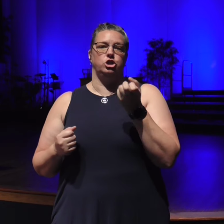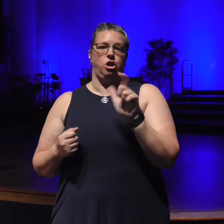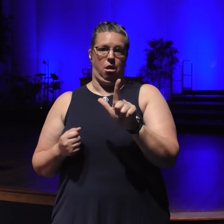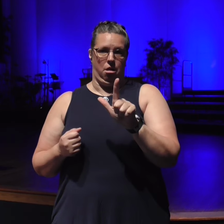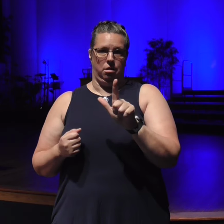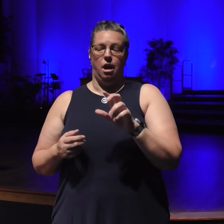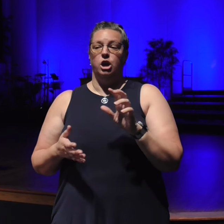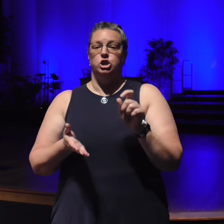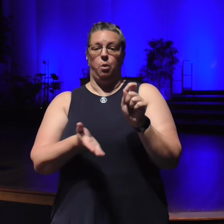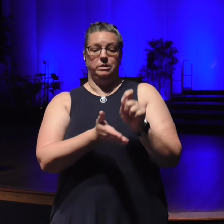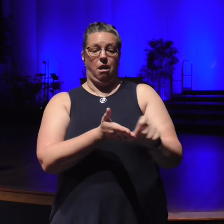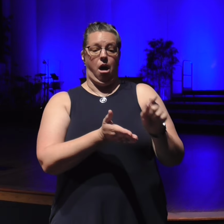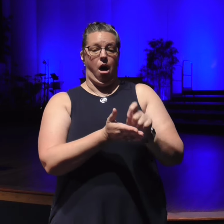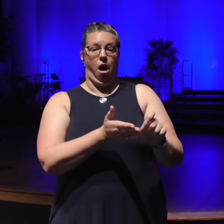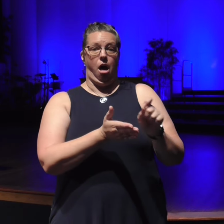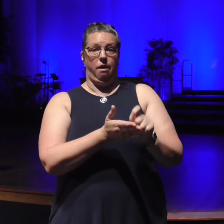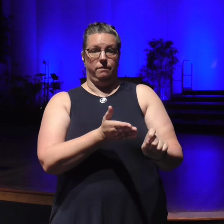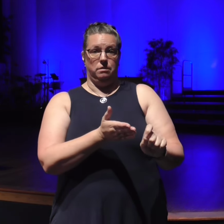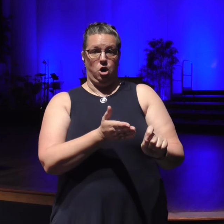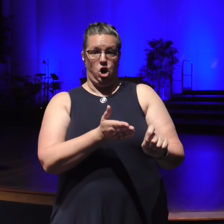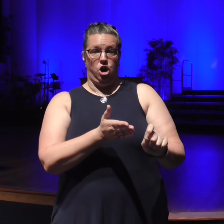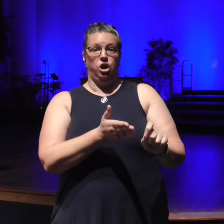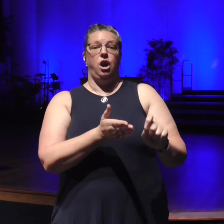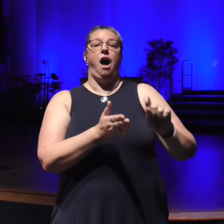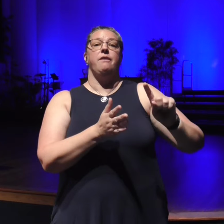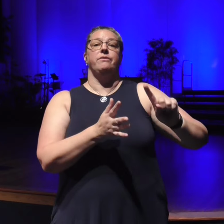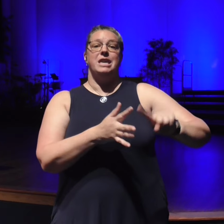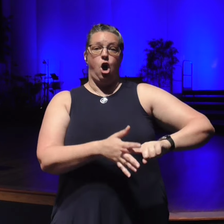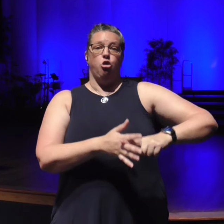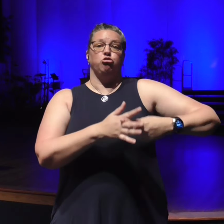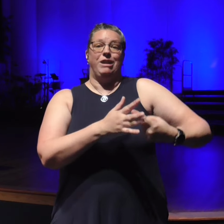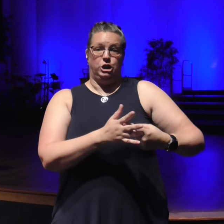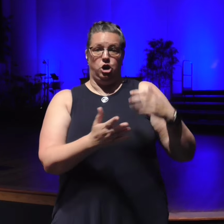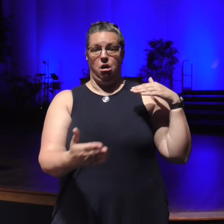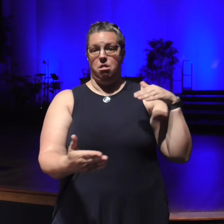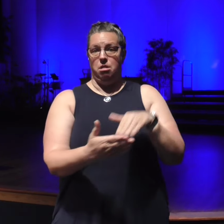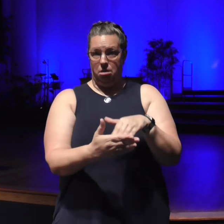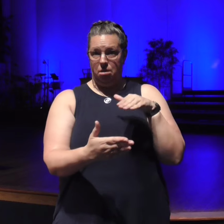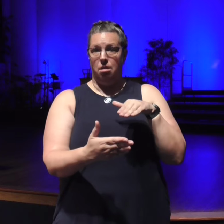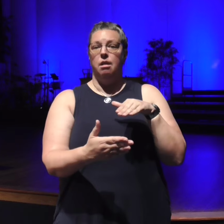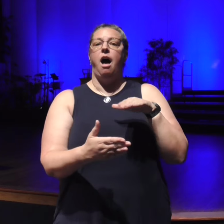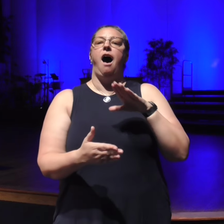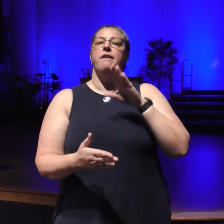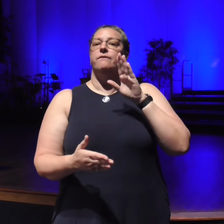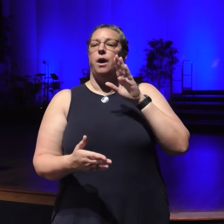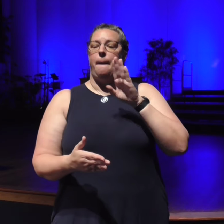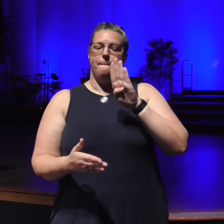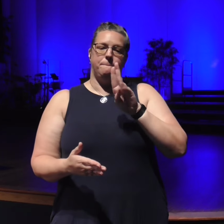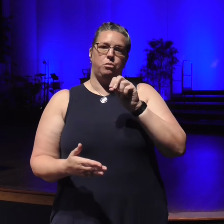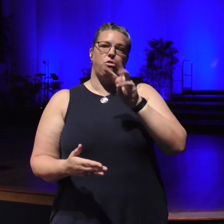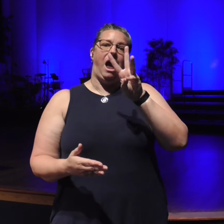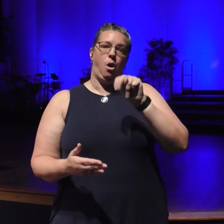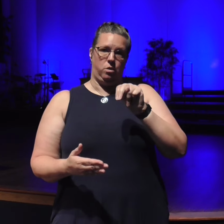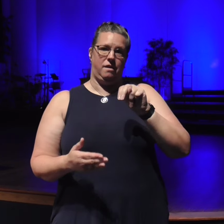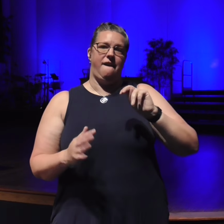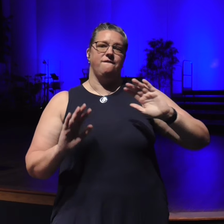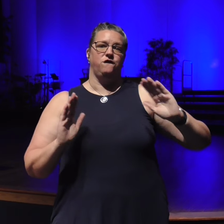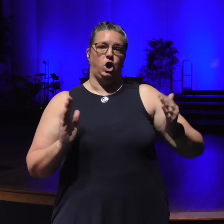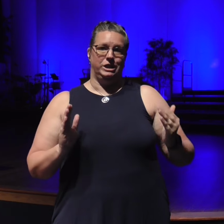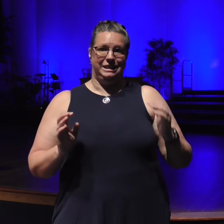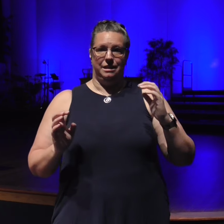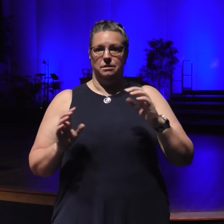original complaint in Brown versus the Board of Education, and the first black woman to argue before